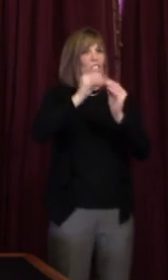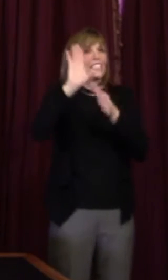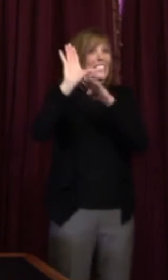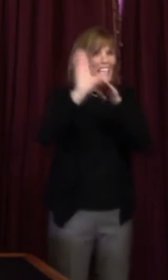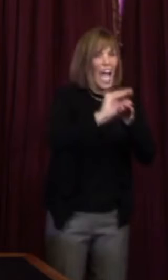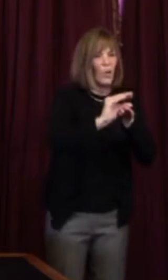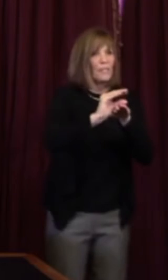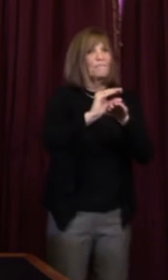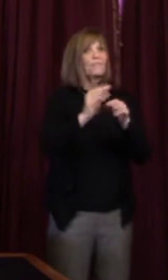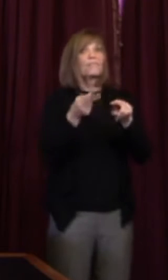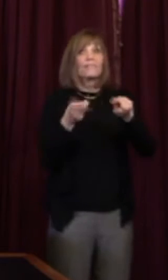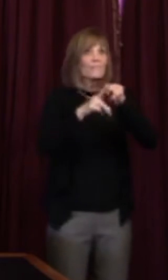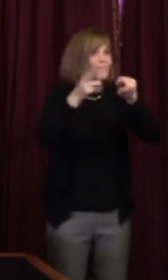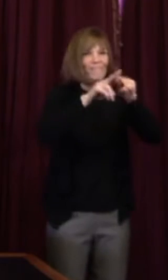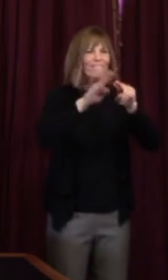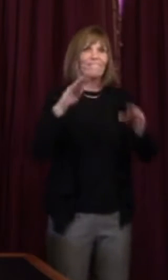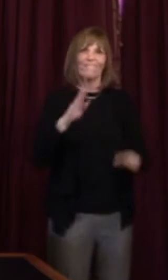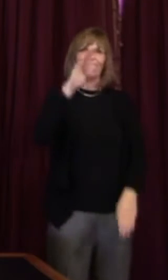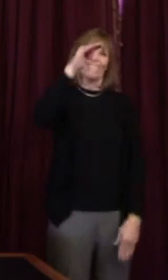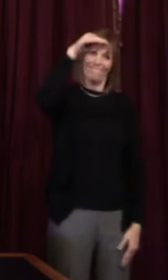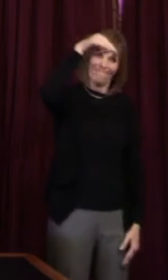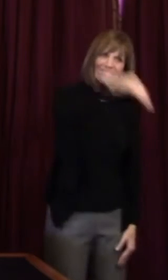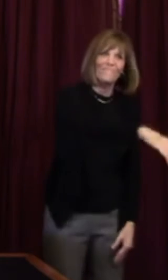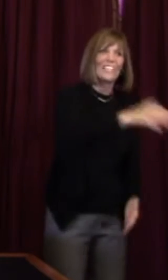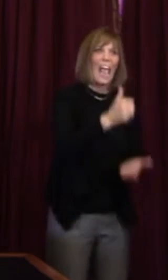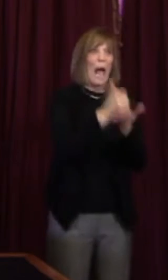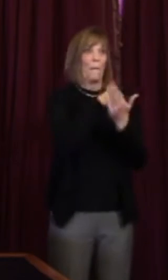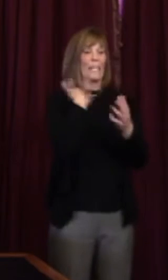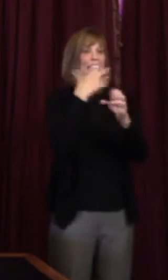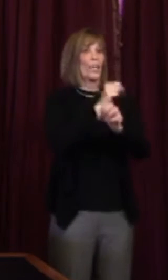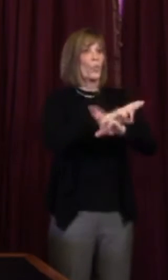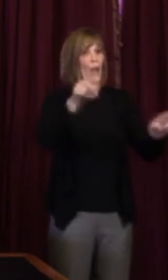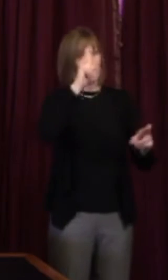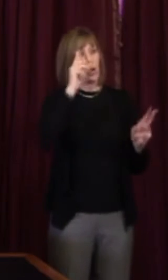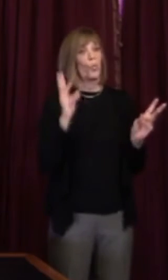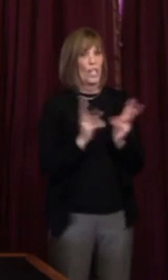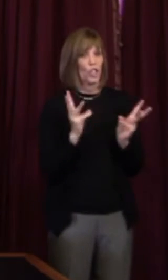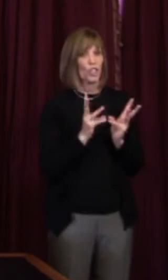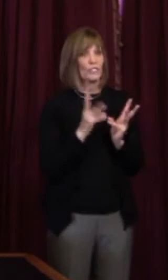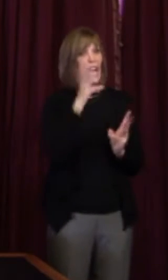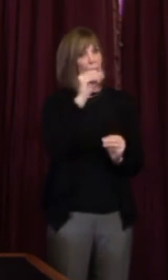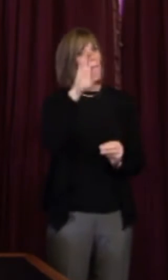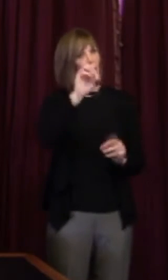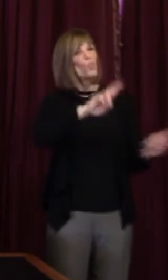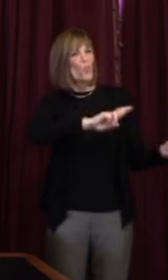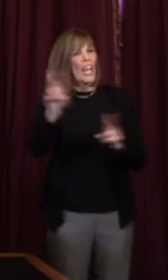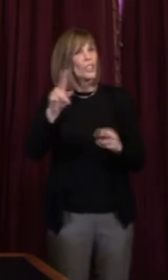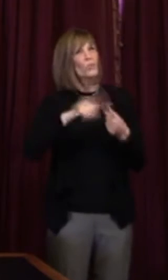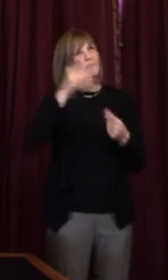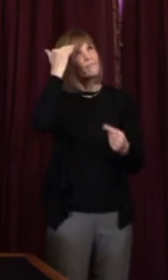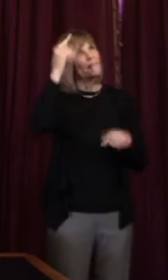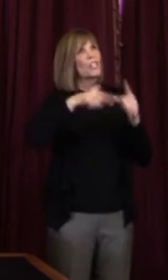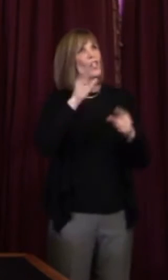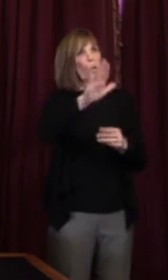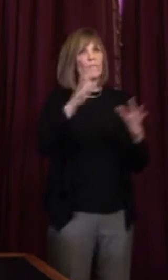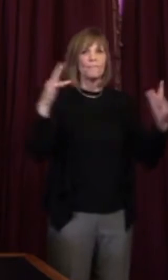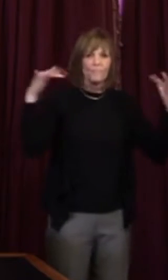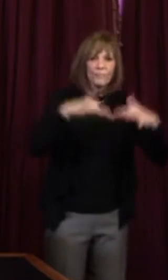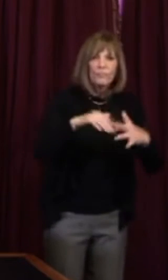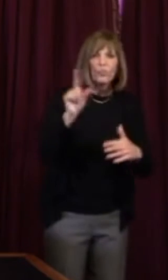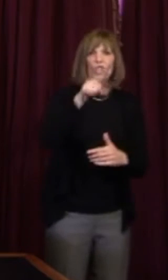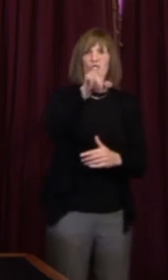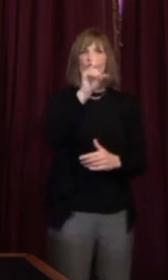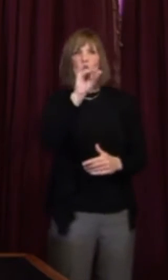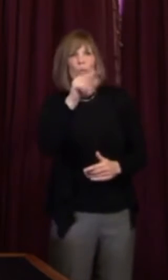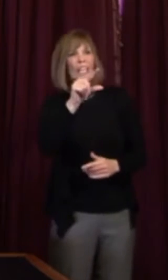flatten that curve. Help us get ready to move into the winter months and really be conscientious of your gatherings and what you're